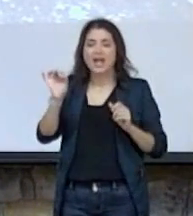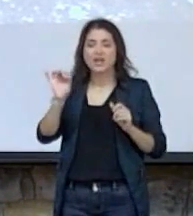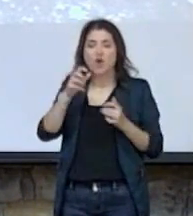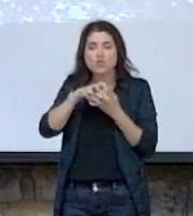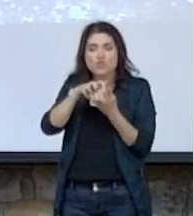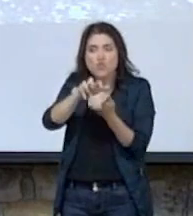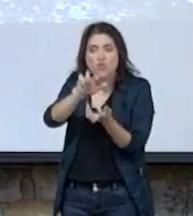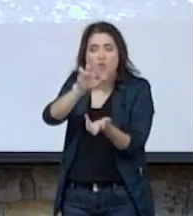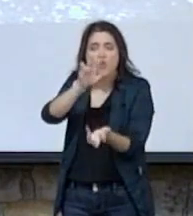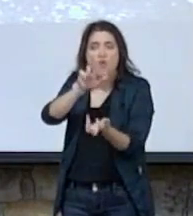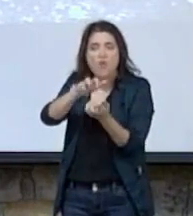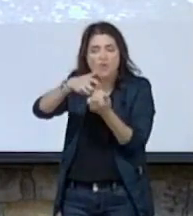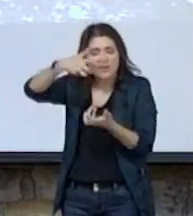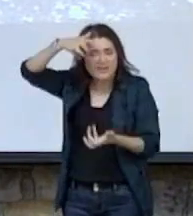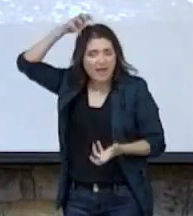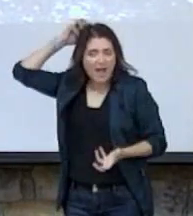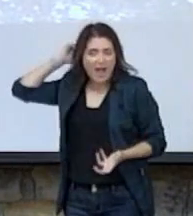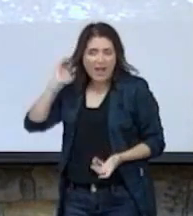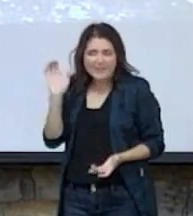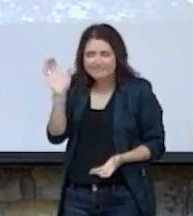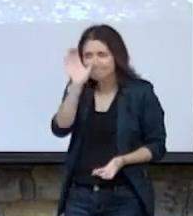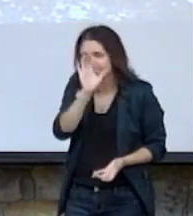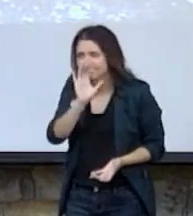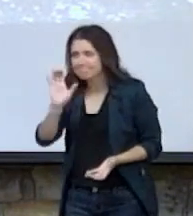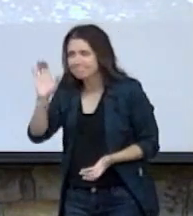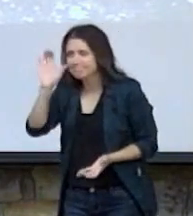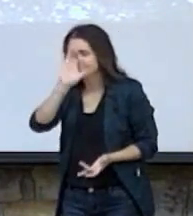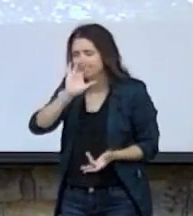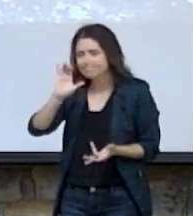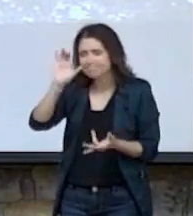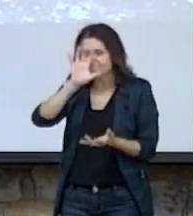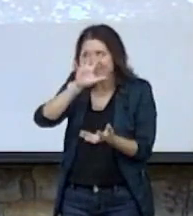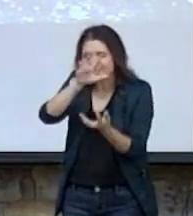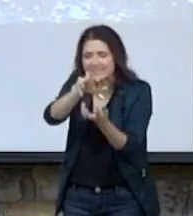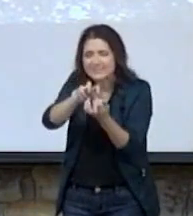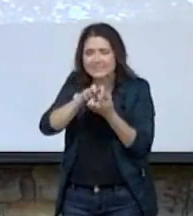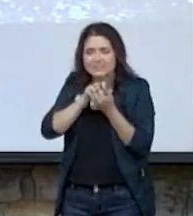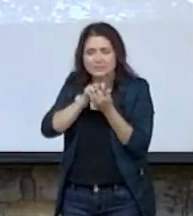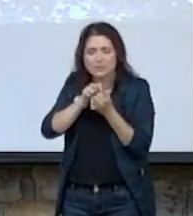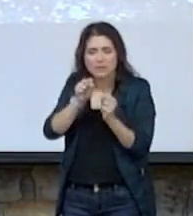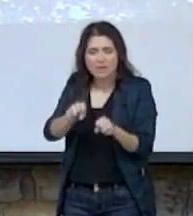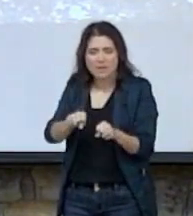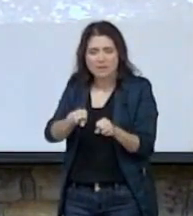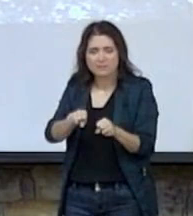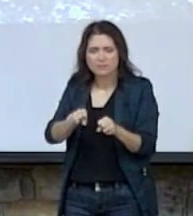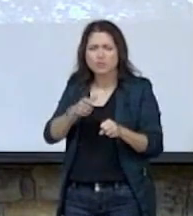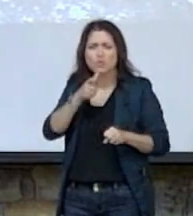roaring lion seeking whom he may devour. Who's he more likely to go after?